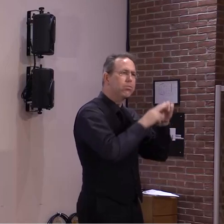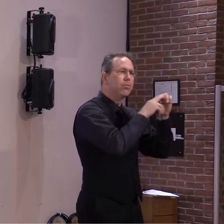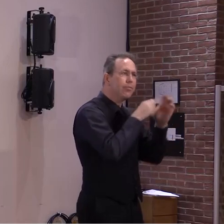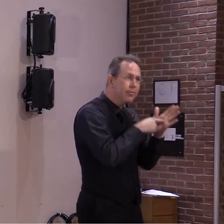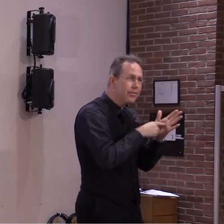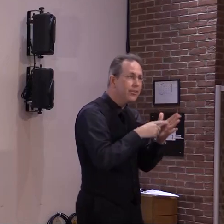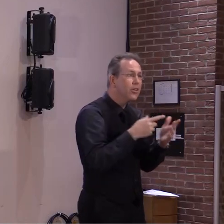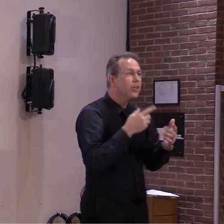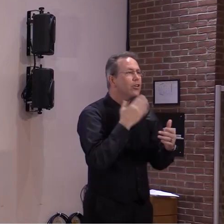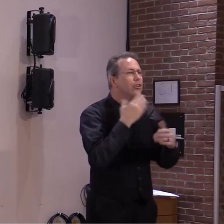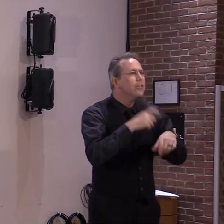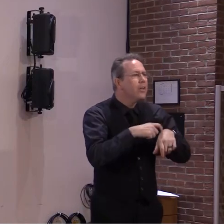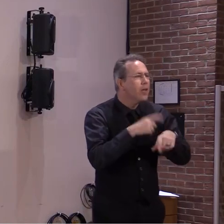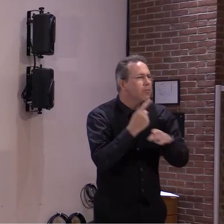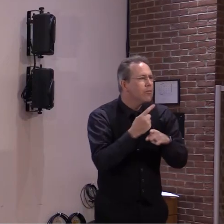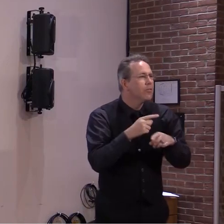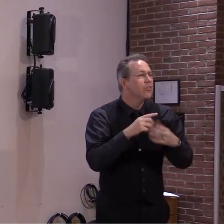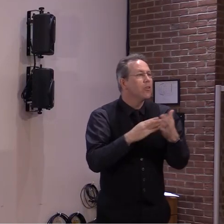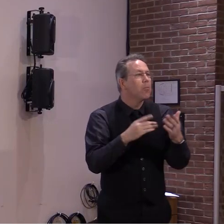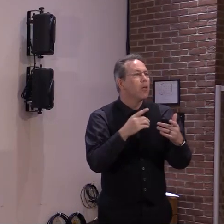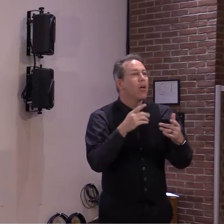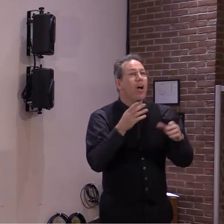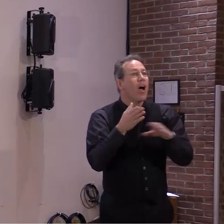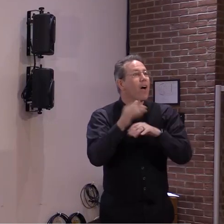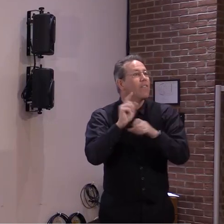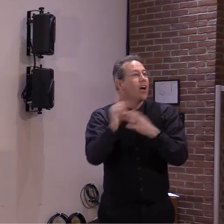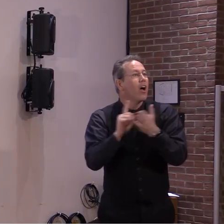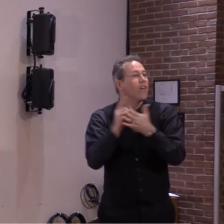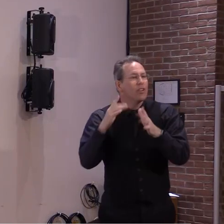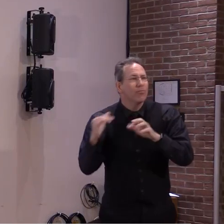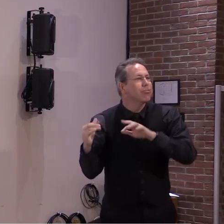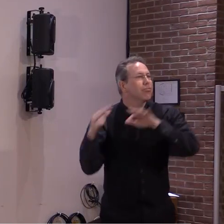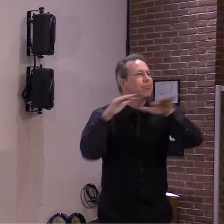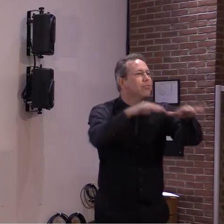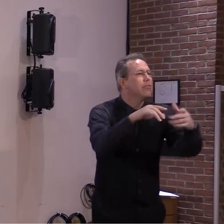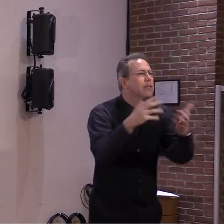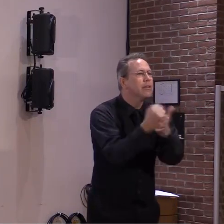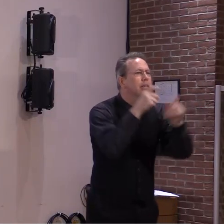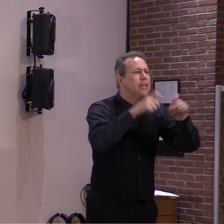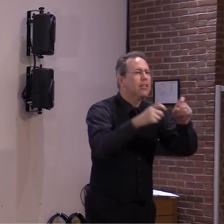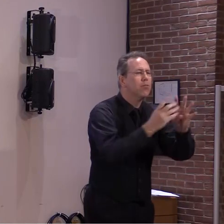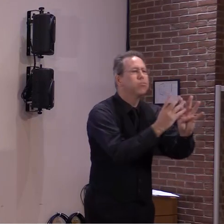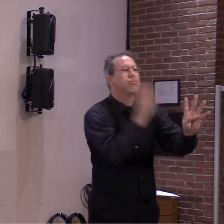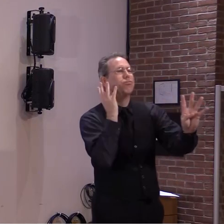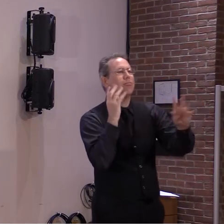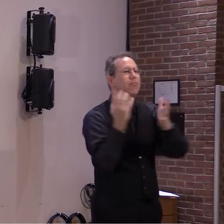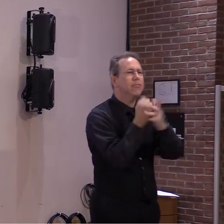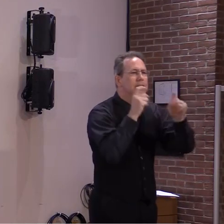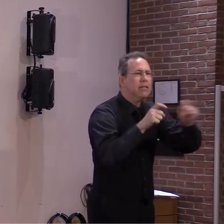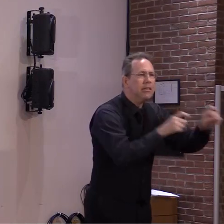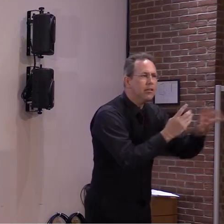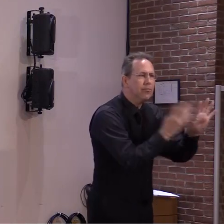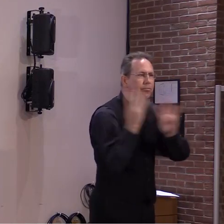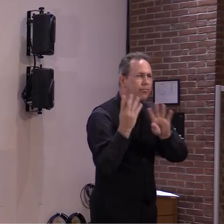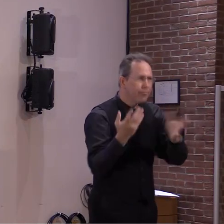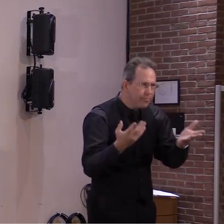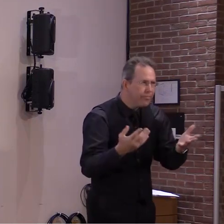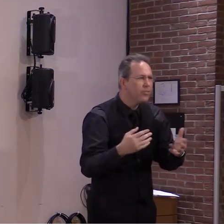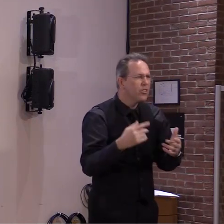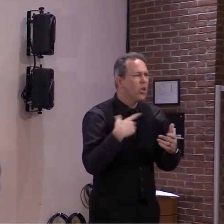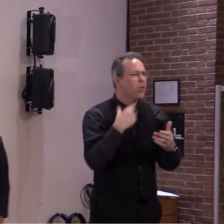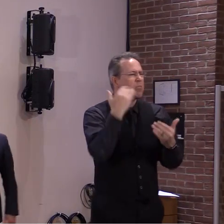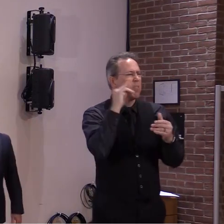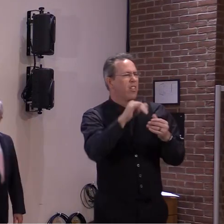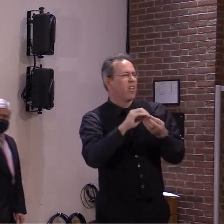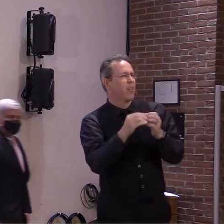day that they came back on. So we accurately attribute them to the appropriate day. But nonetheless,